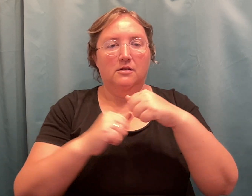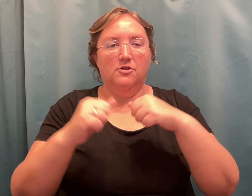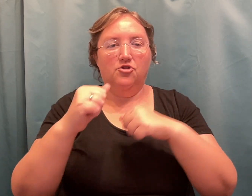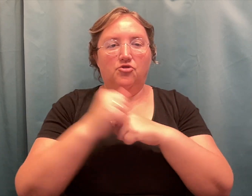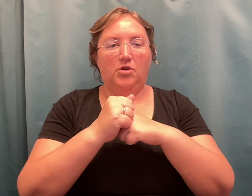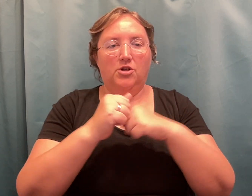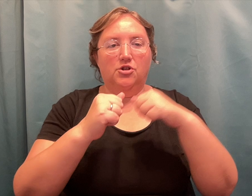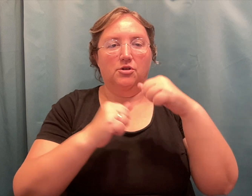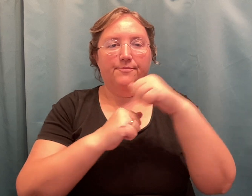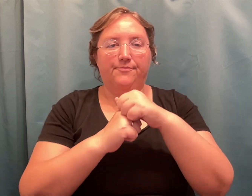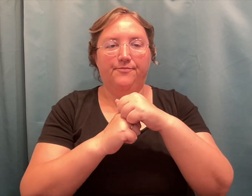structure.